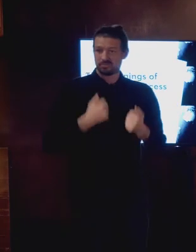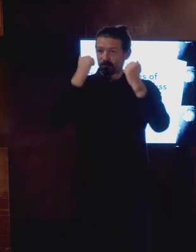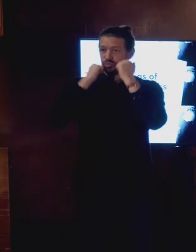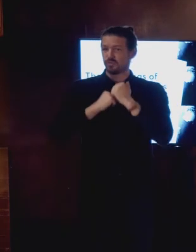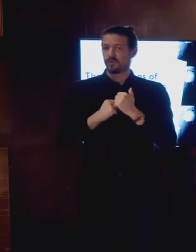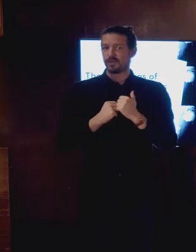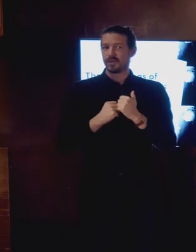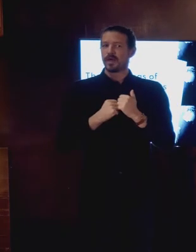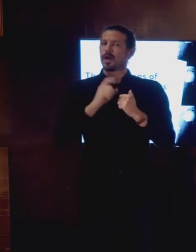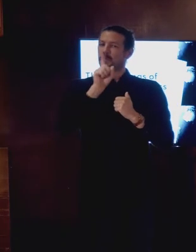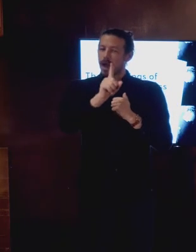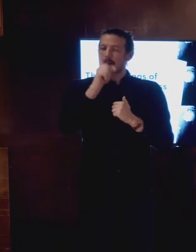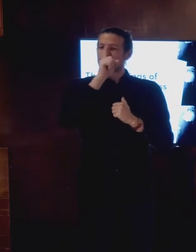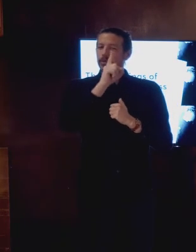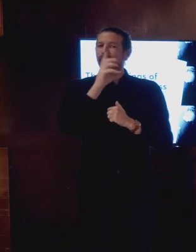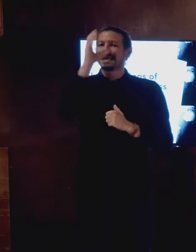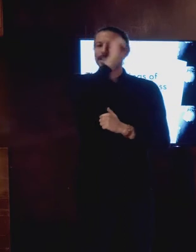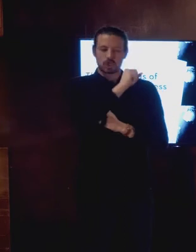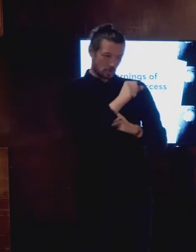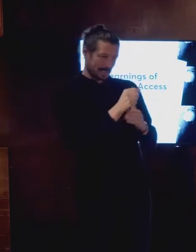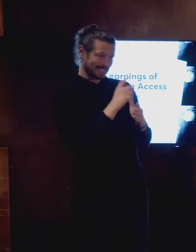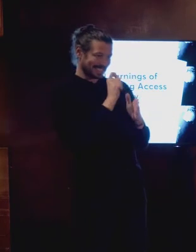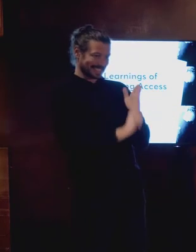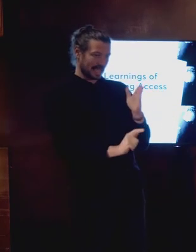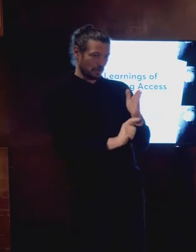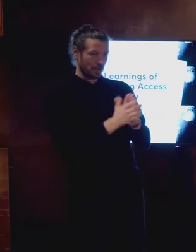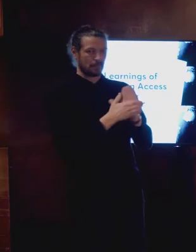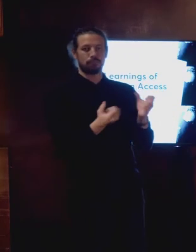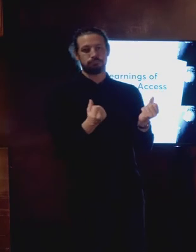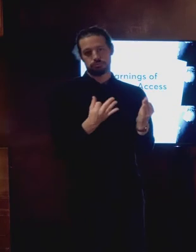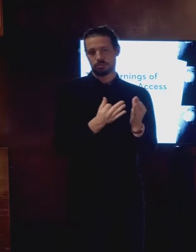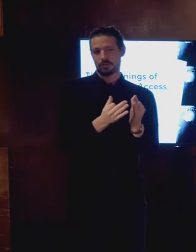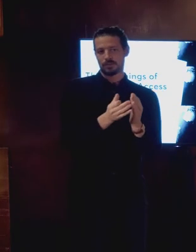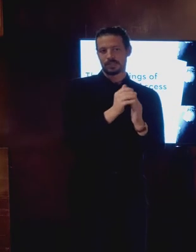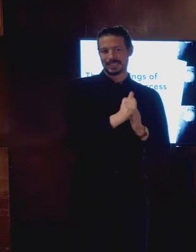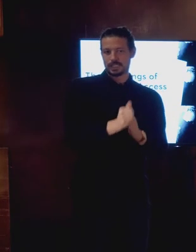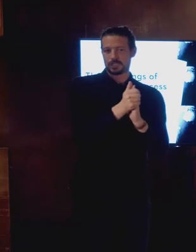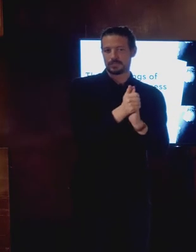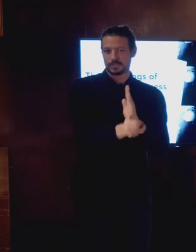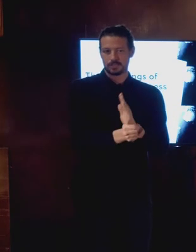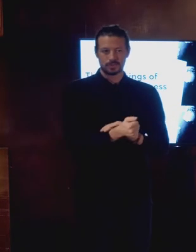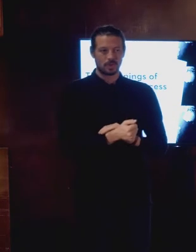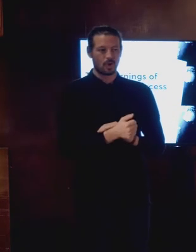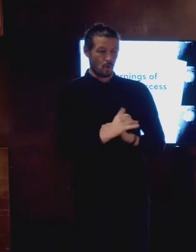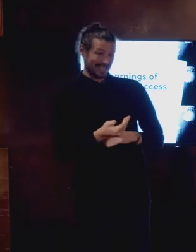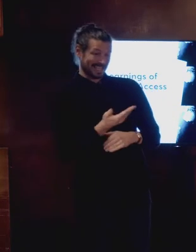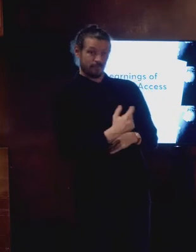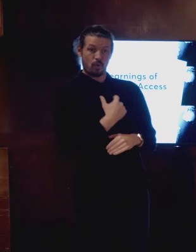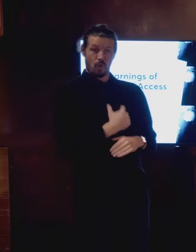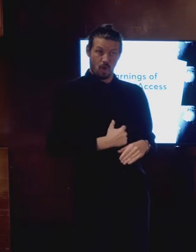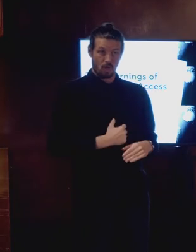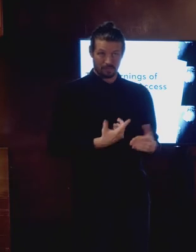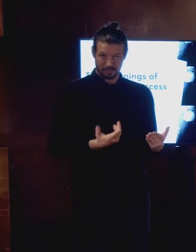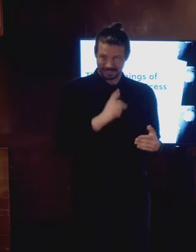think that there is an assumption that disabled people don't have leadership skills and that we can't act in leadership roles. And also there